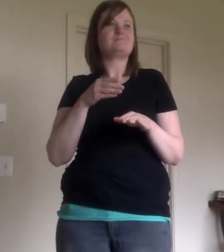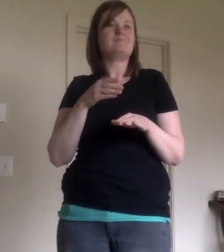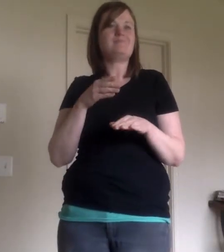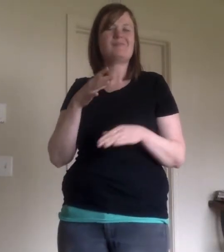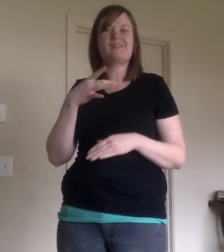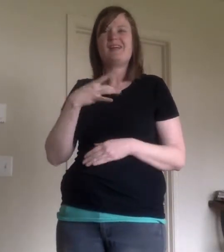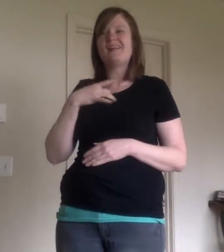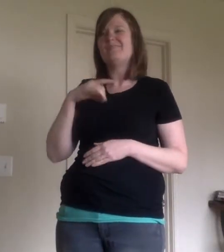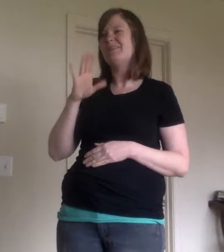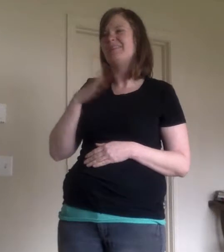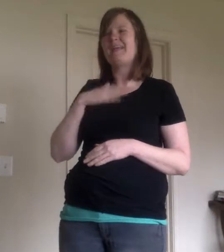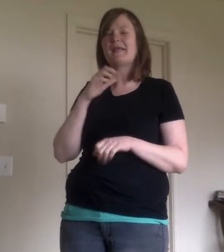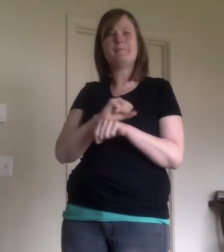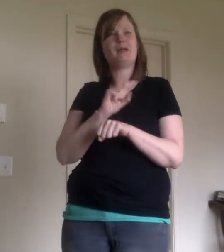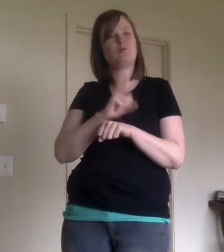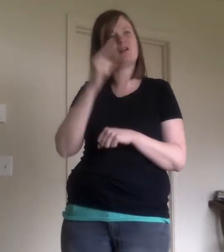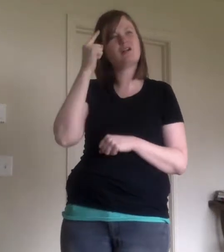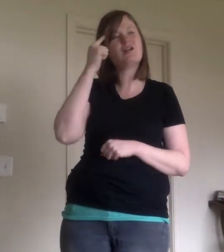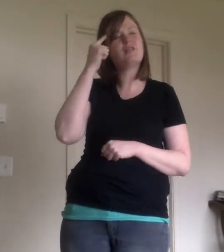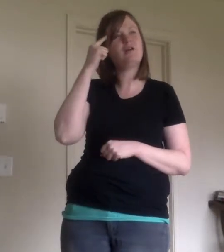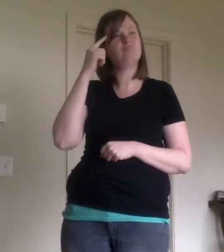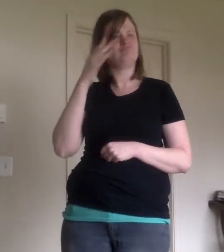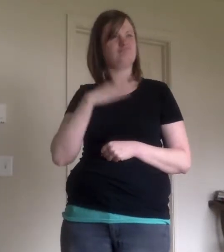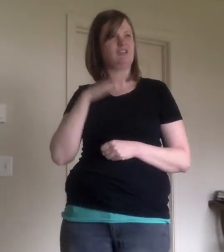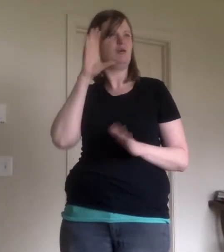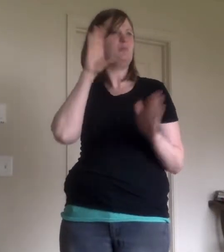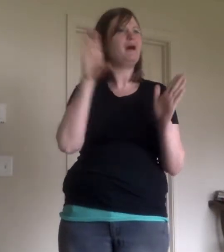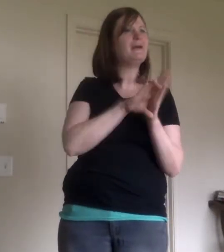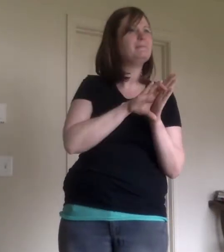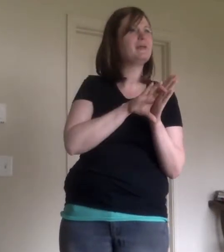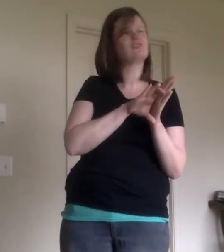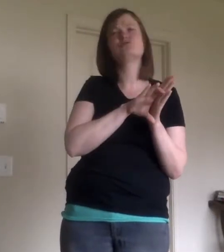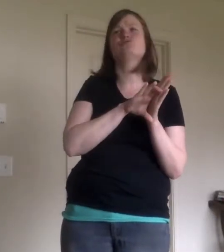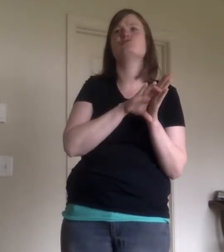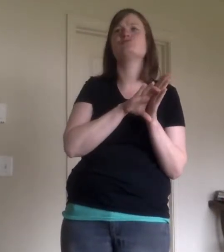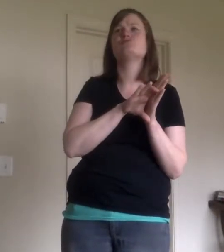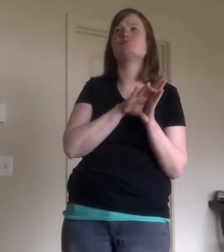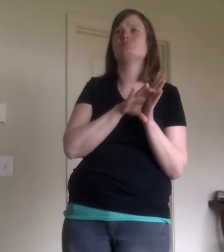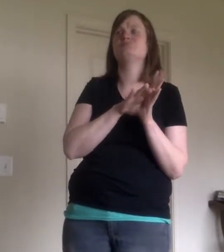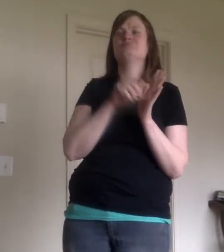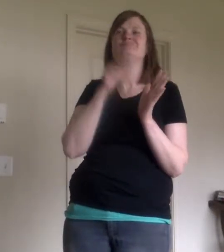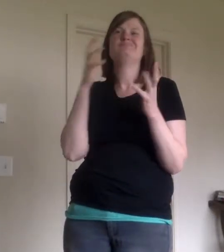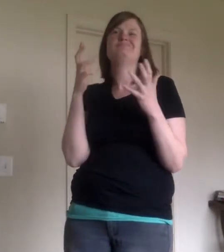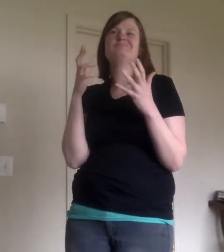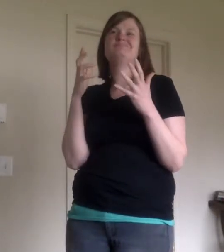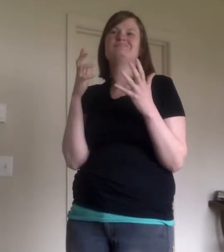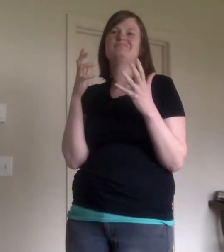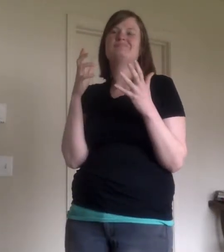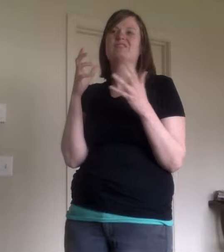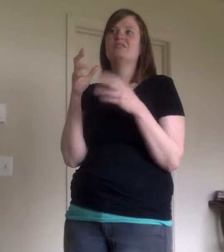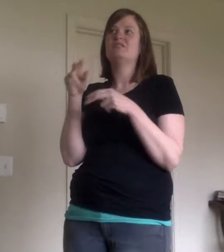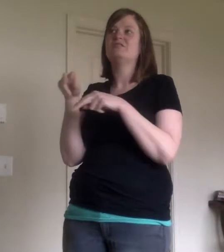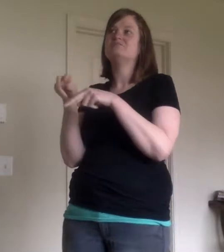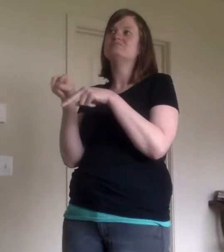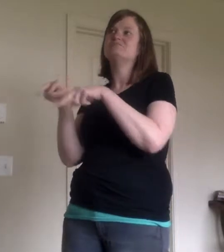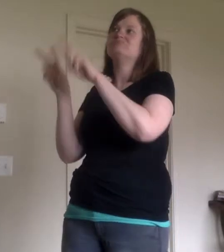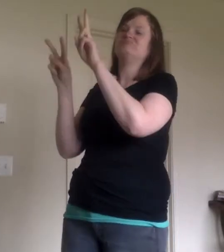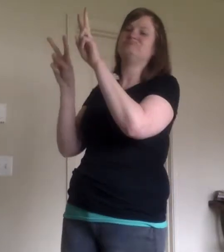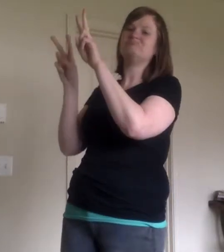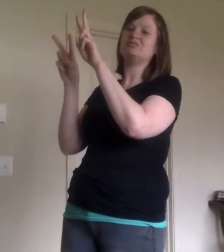work. The photographers that I looked up to and that I admired, my work wasn't like theirs,